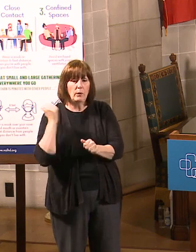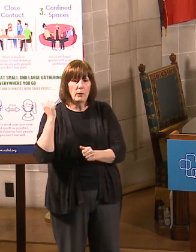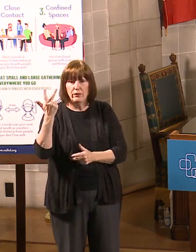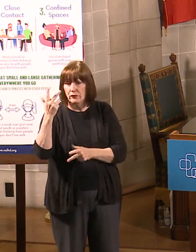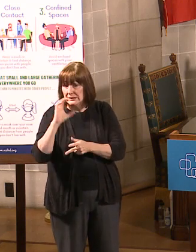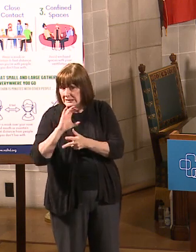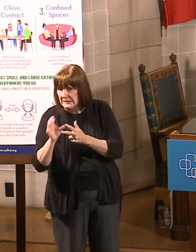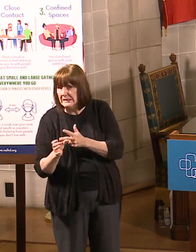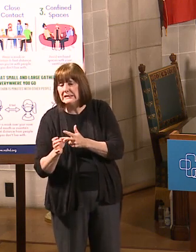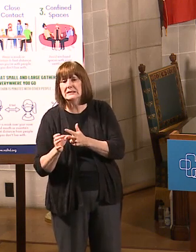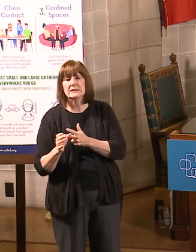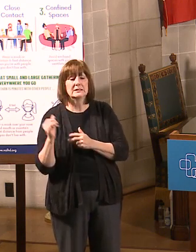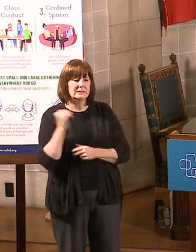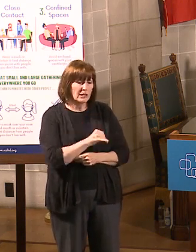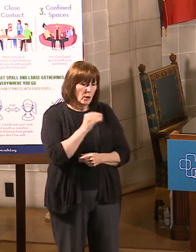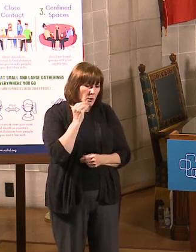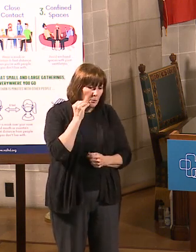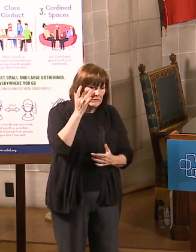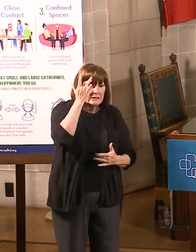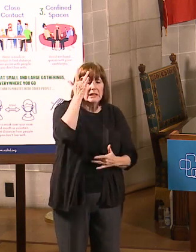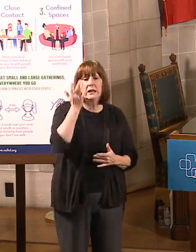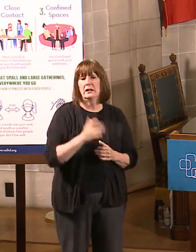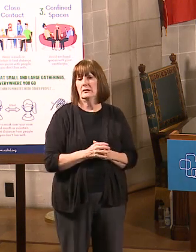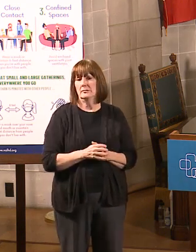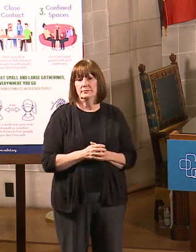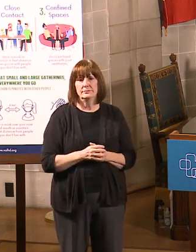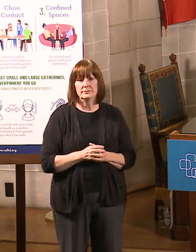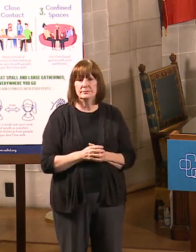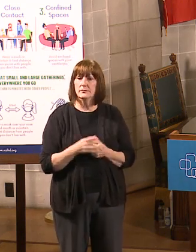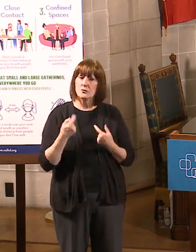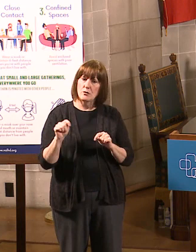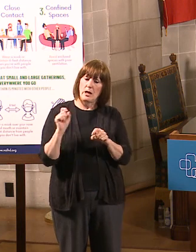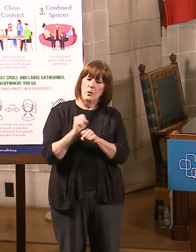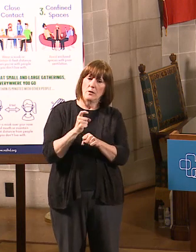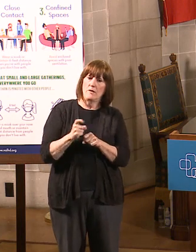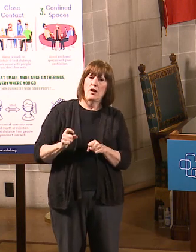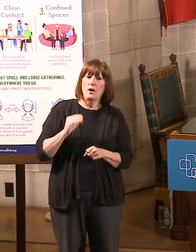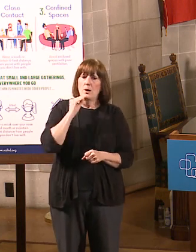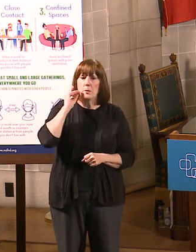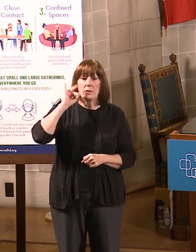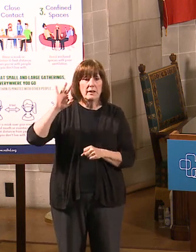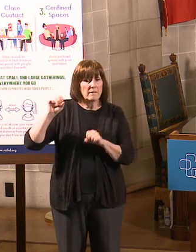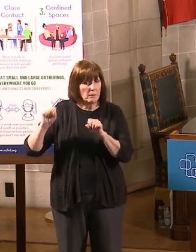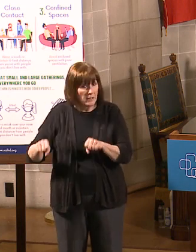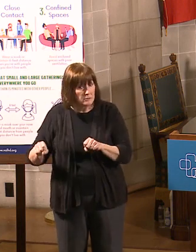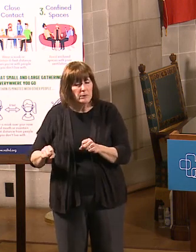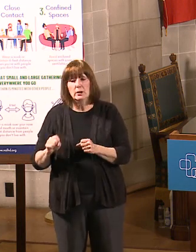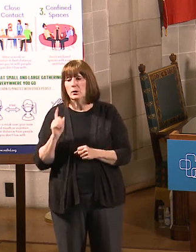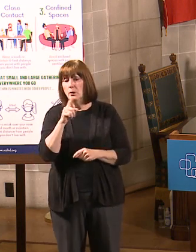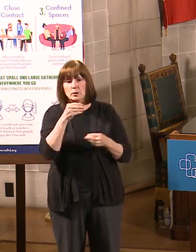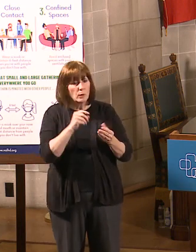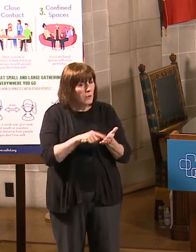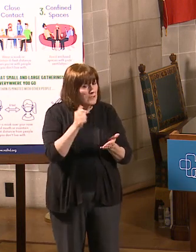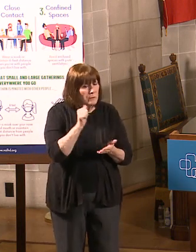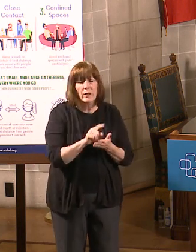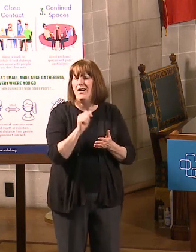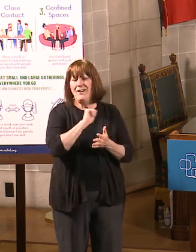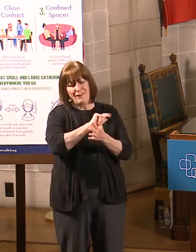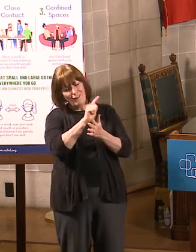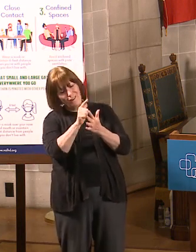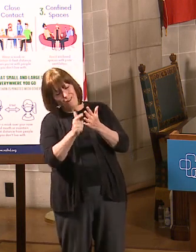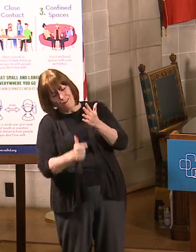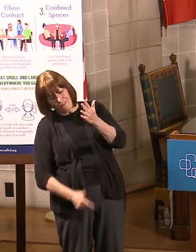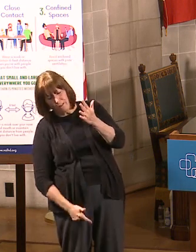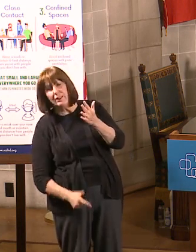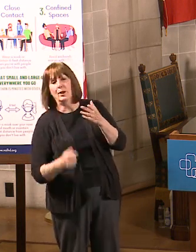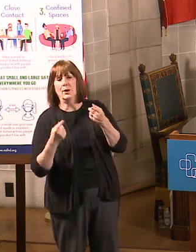3 Cs, staying home when you're sick, trying to work from home if you can, go to the store once a week. All these sorts of things are